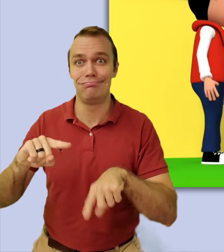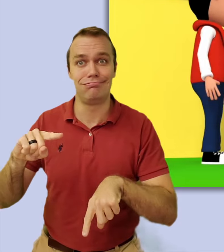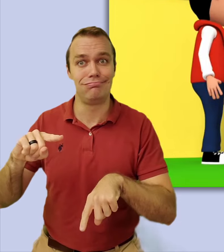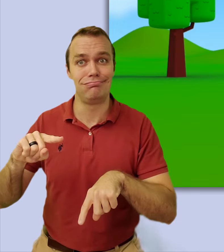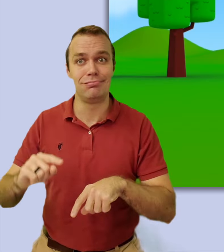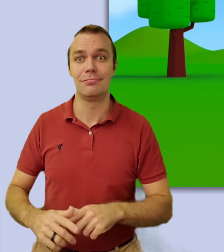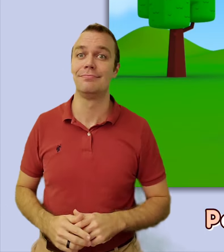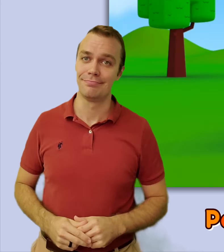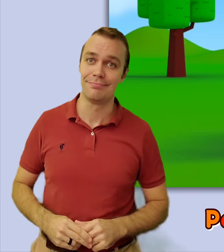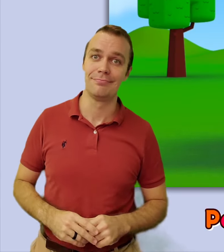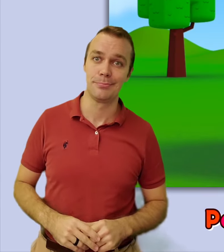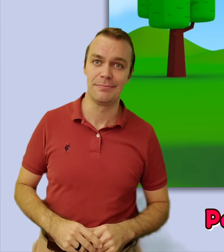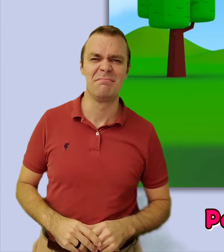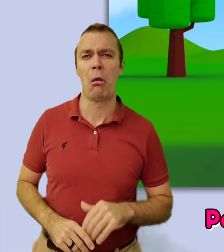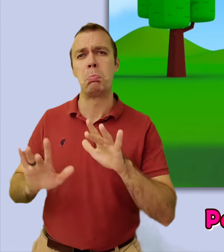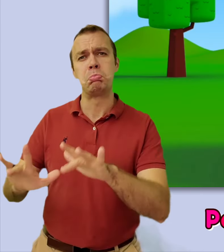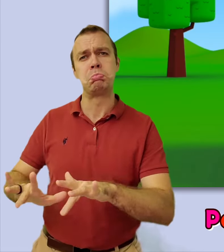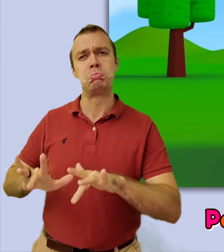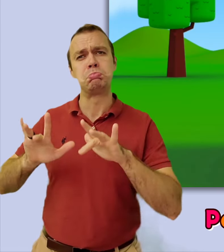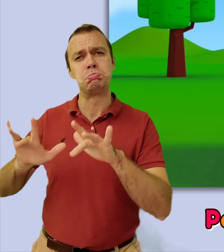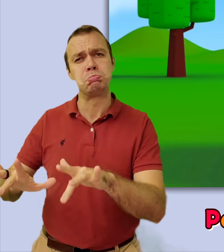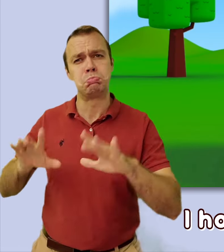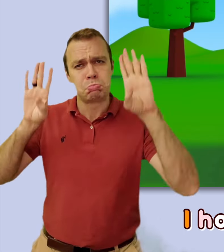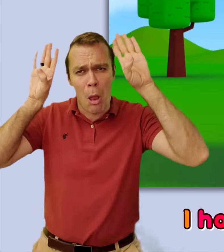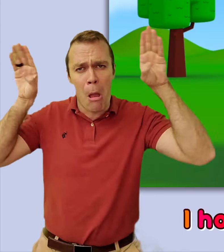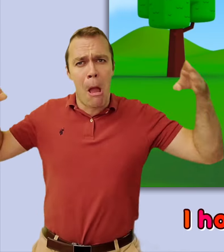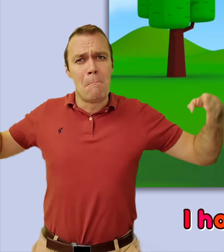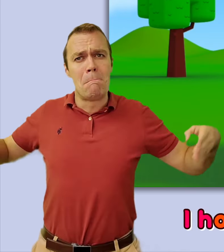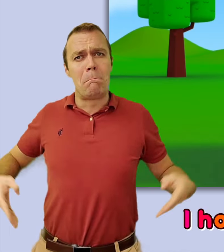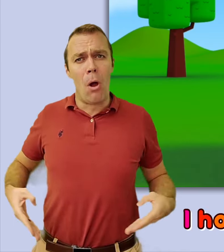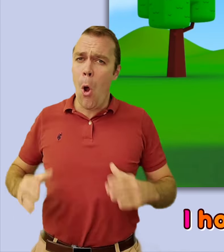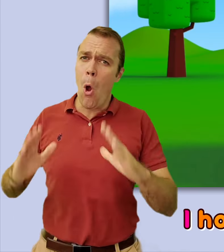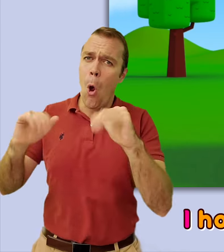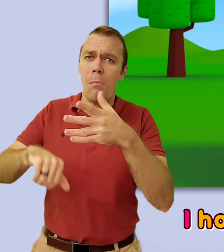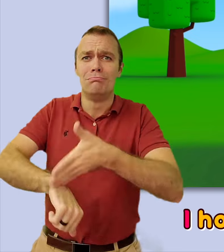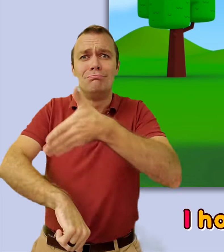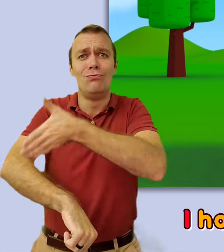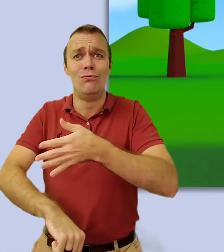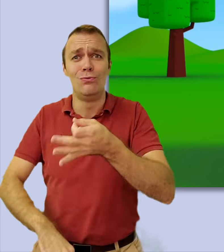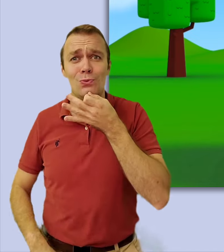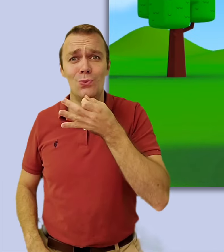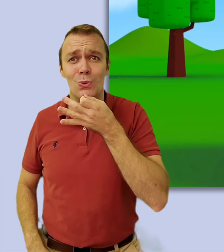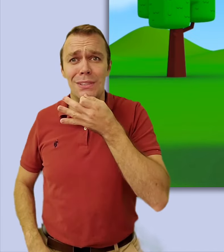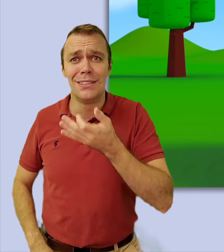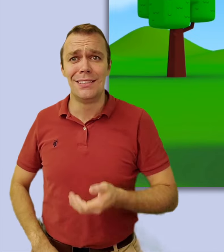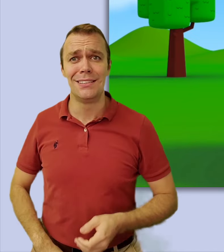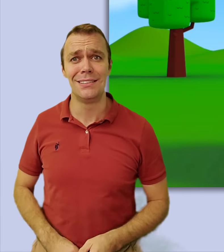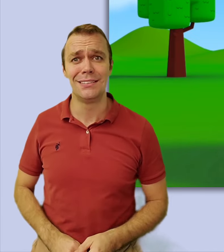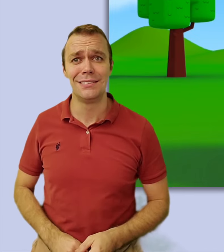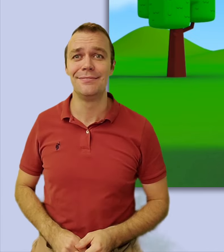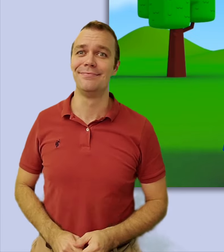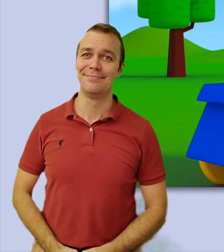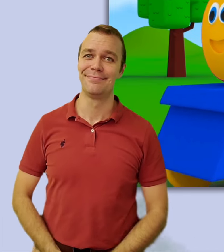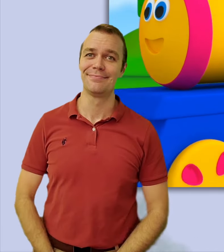again. Poor Humpty Dumpty! I hope he gets well soon!